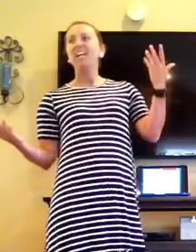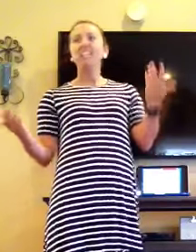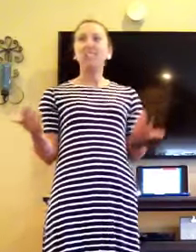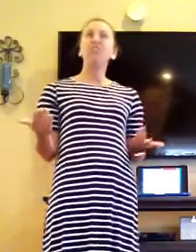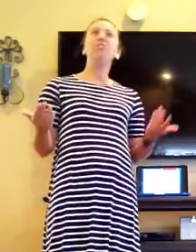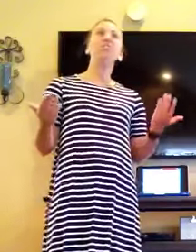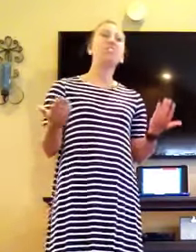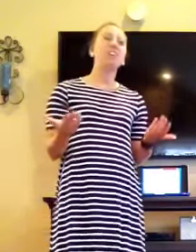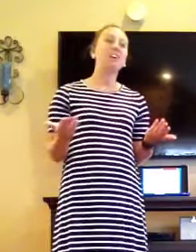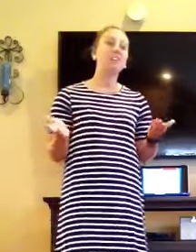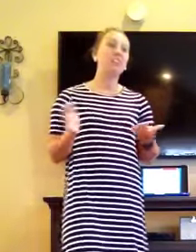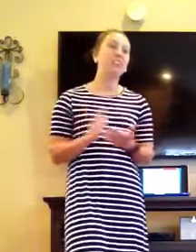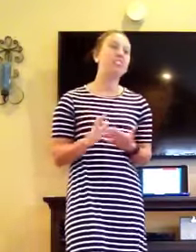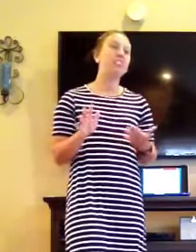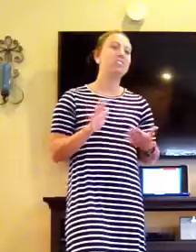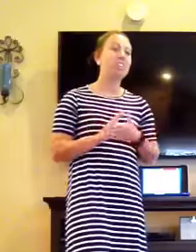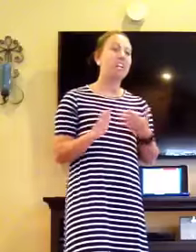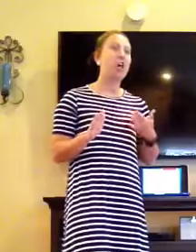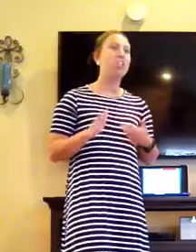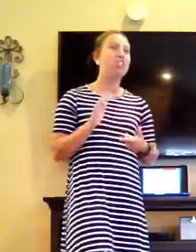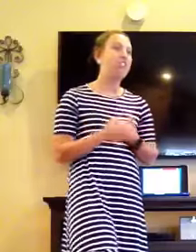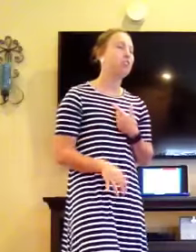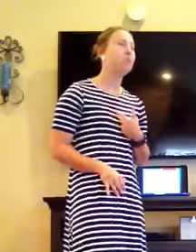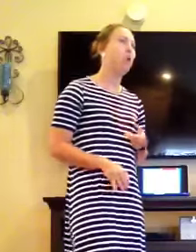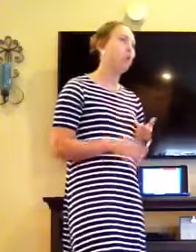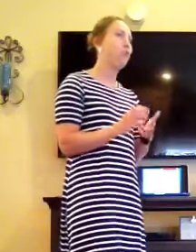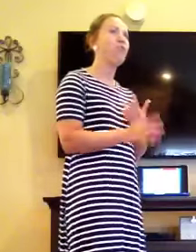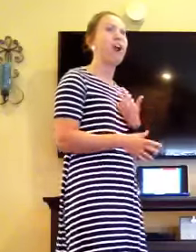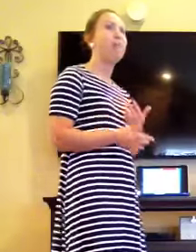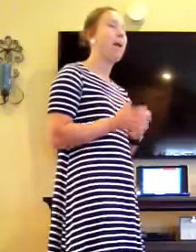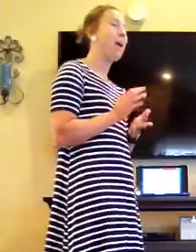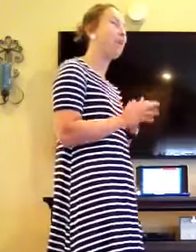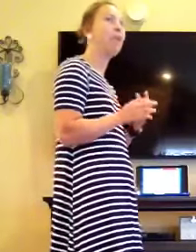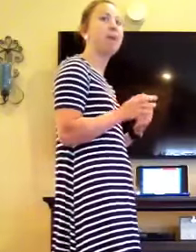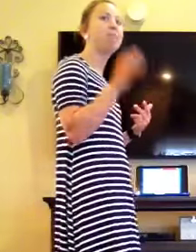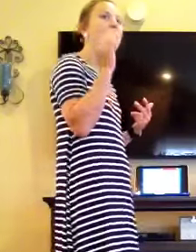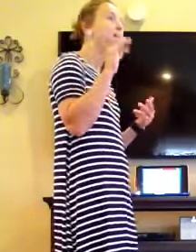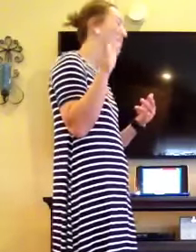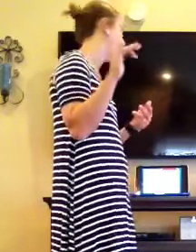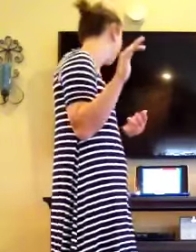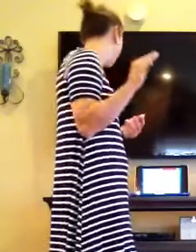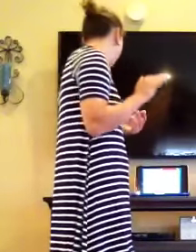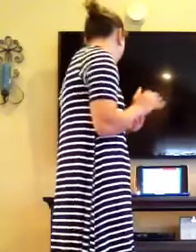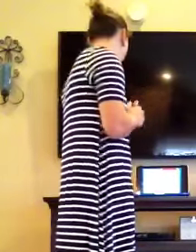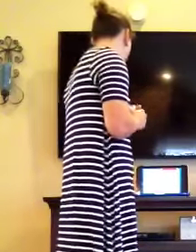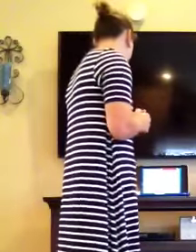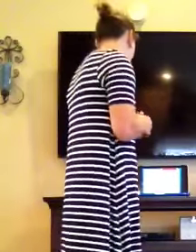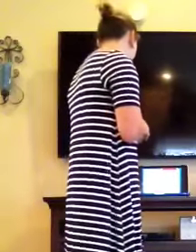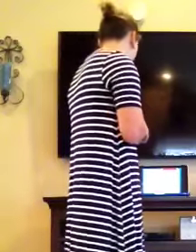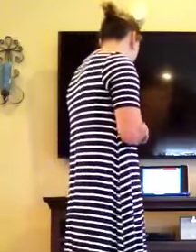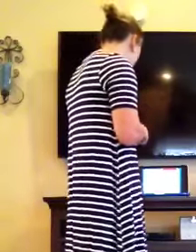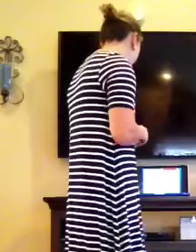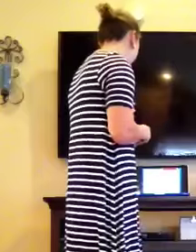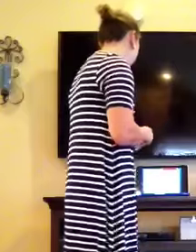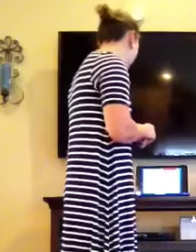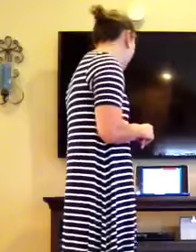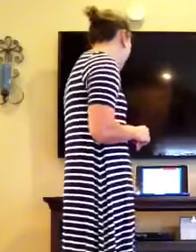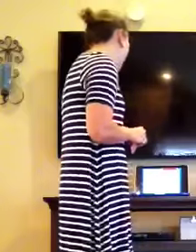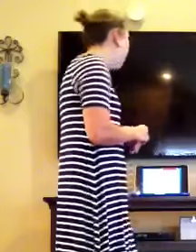can use your technology, your smartphone or iPad or laptop to help you do this. And then I